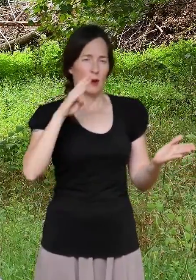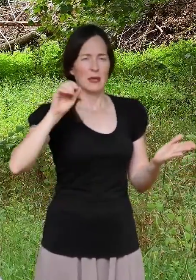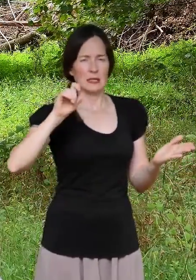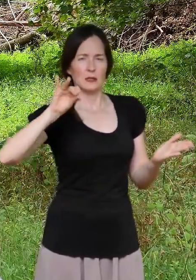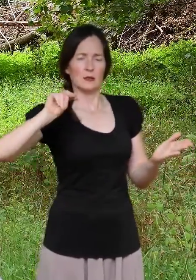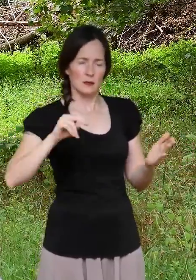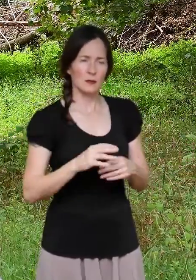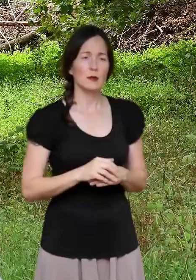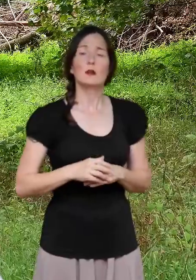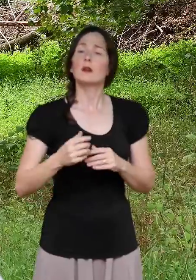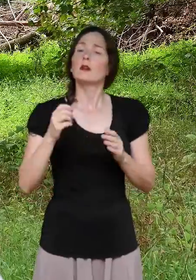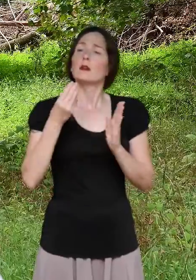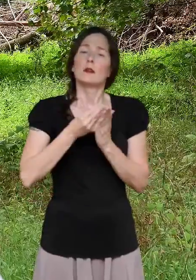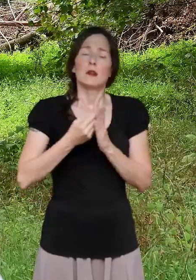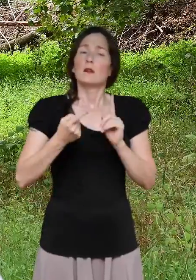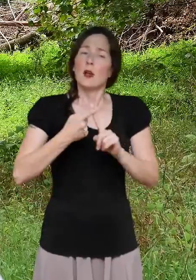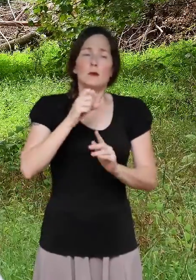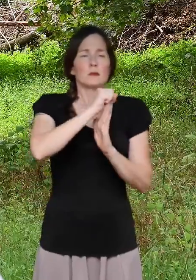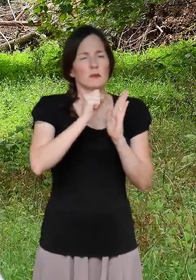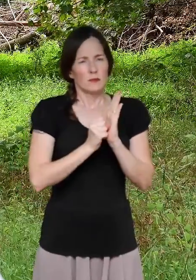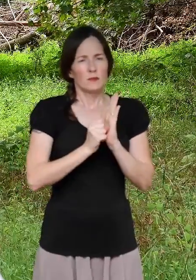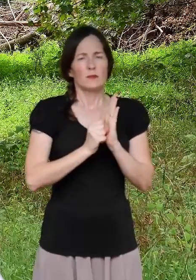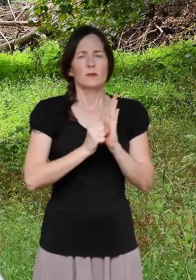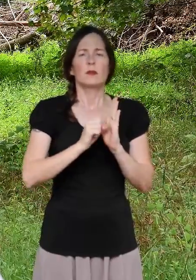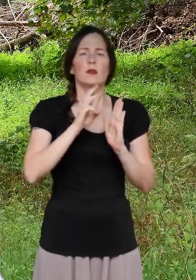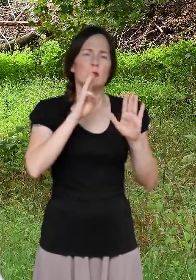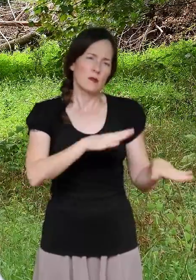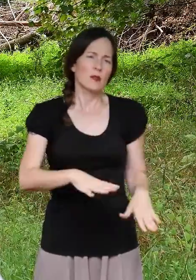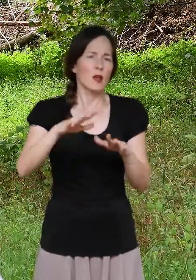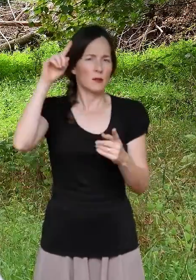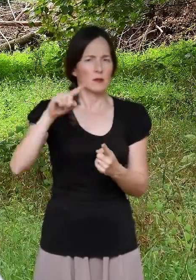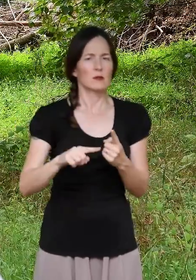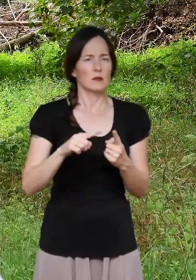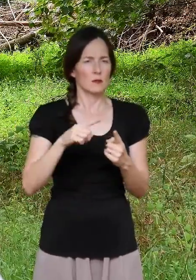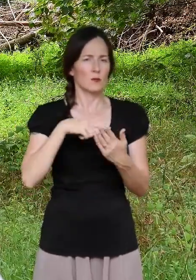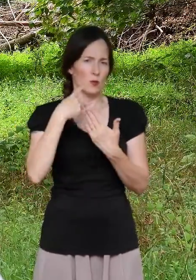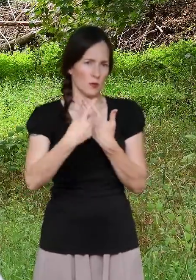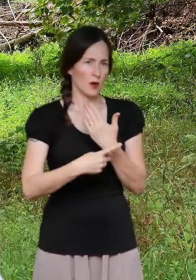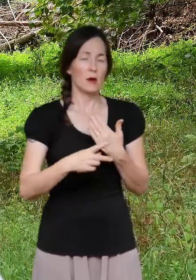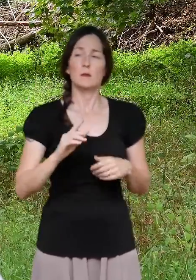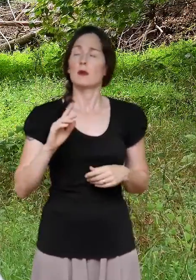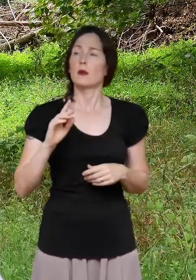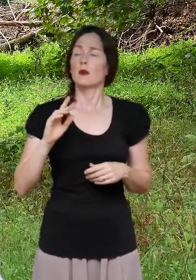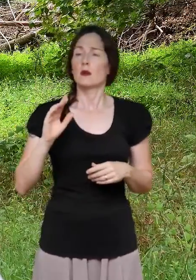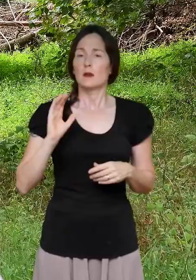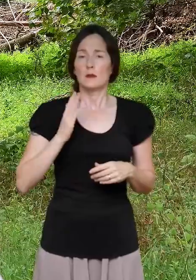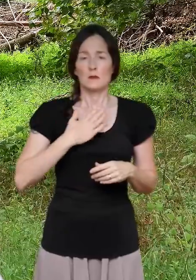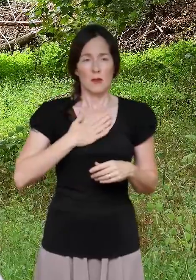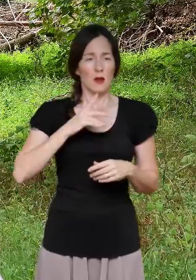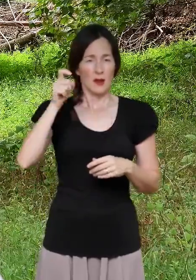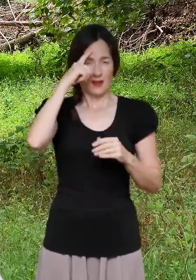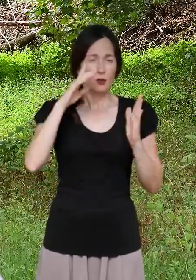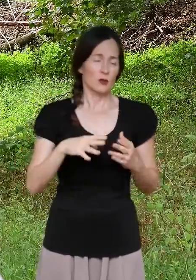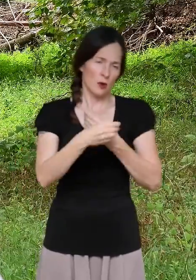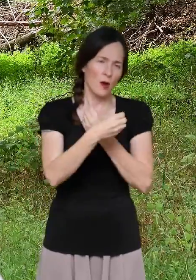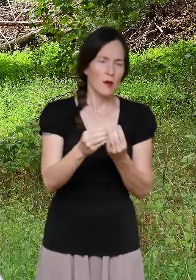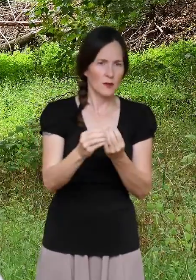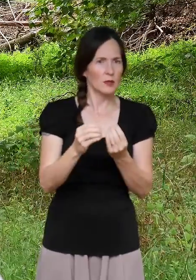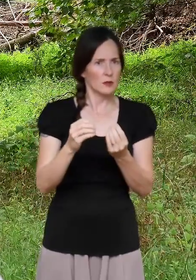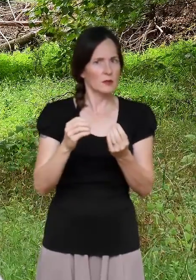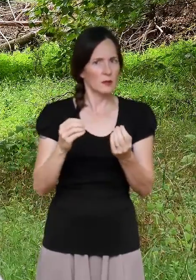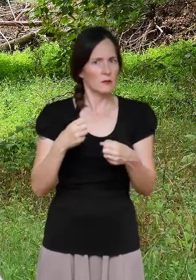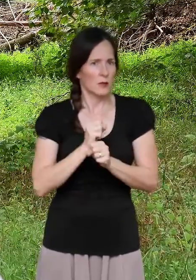Flood Mitigation Grant Program that our administration re-energized, revitalized, and championed specifically